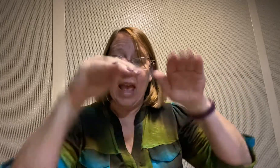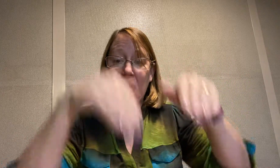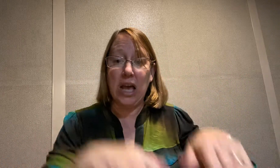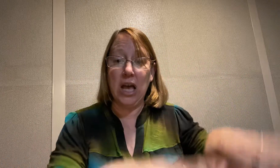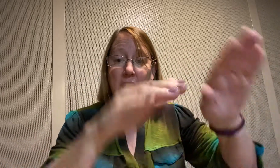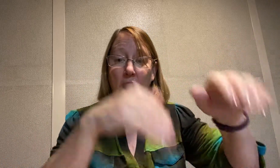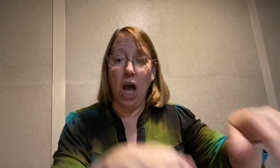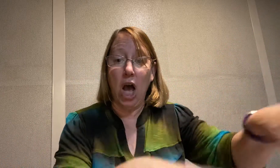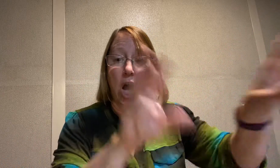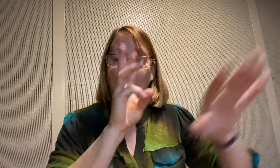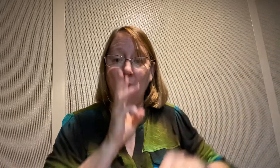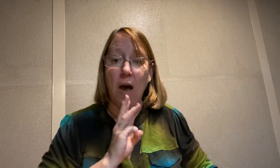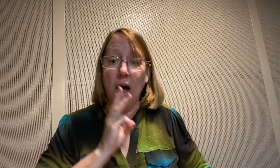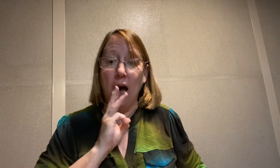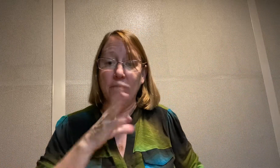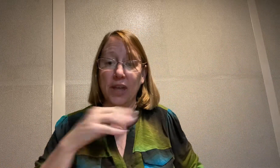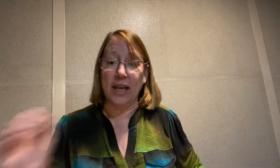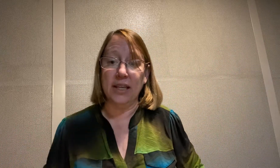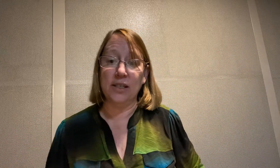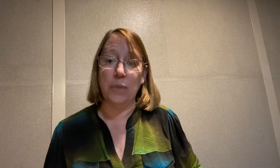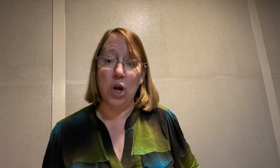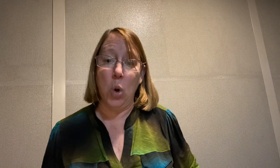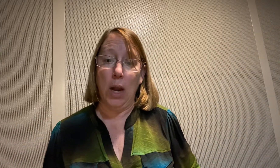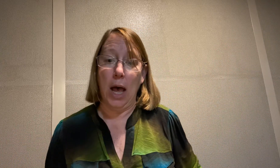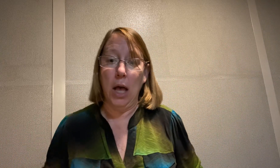wake of the Hispaniola.